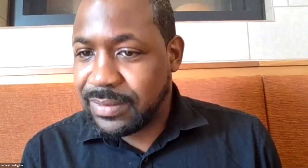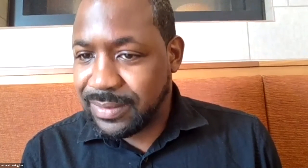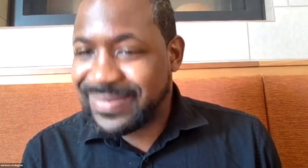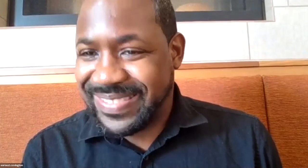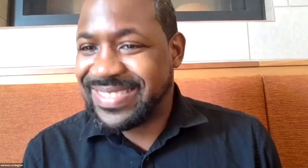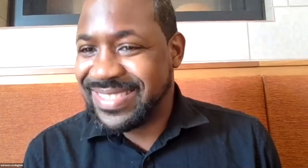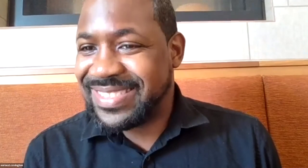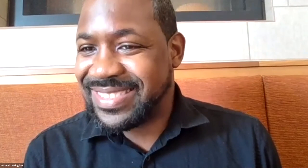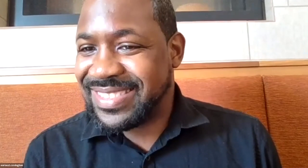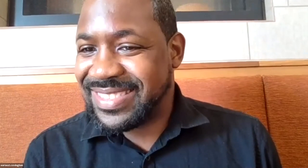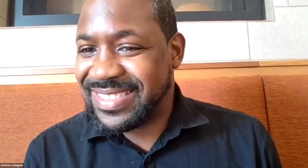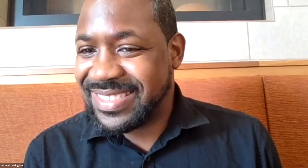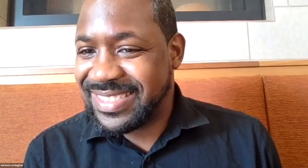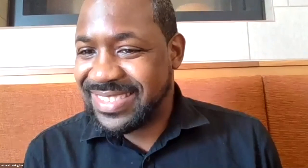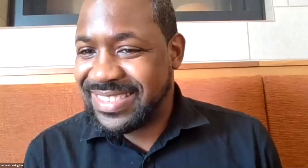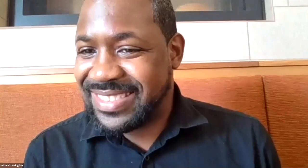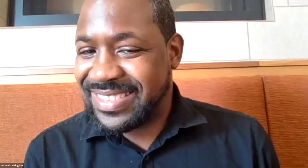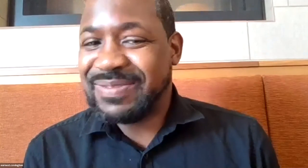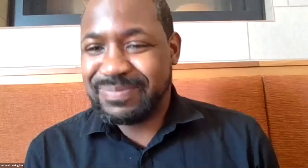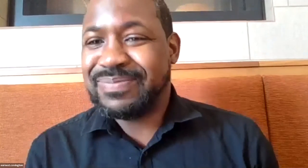Was very happy to do it.